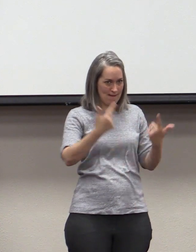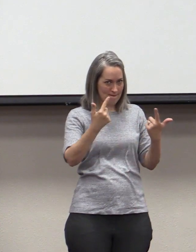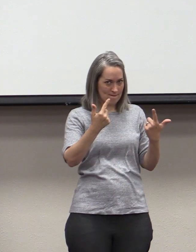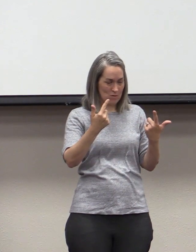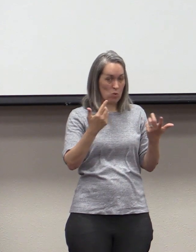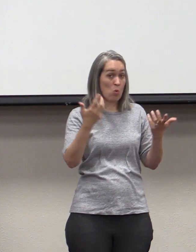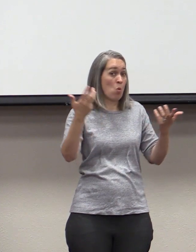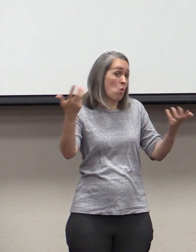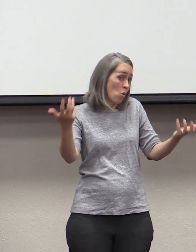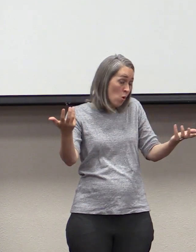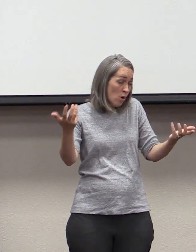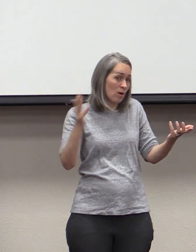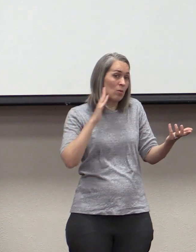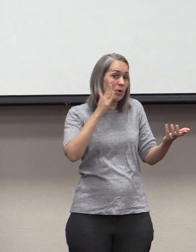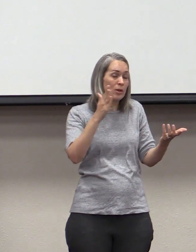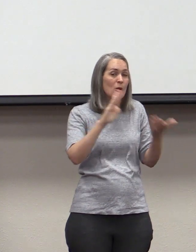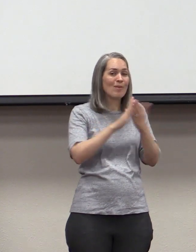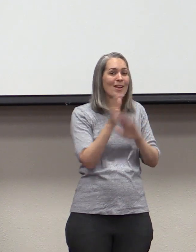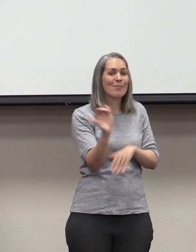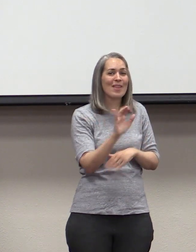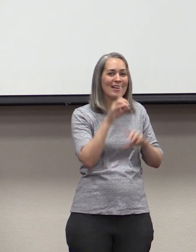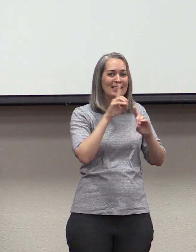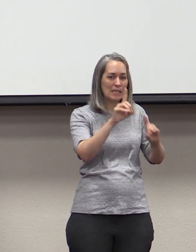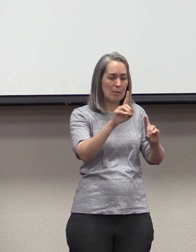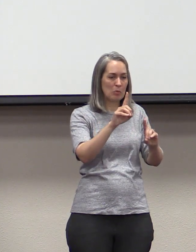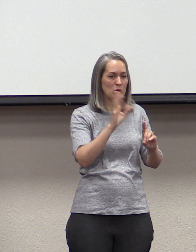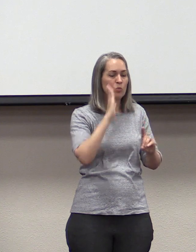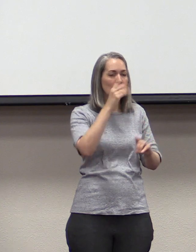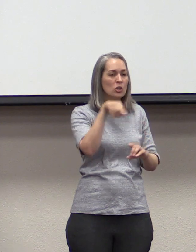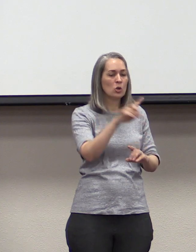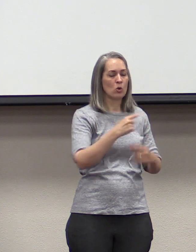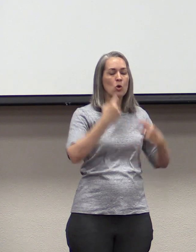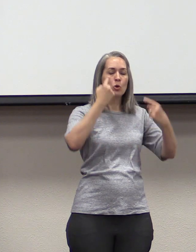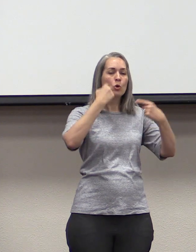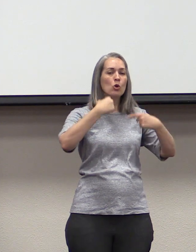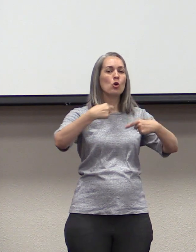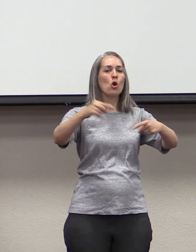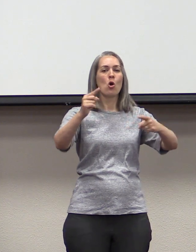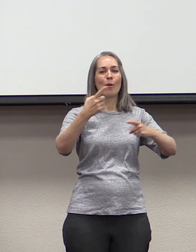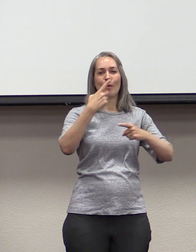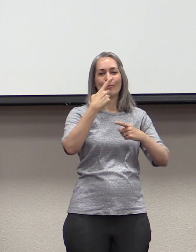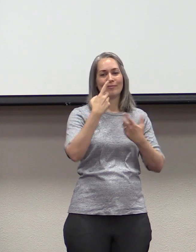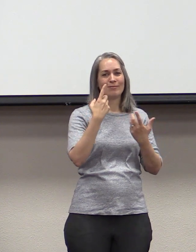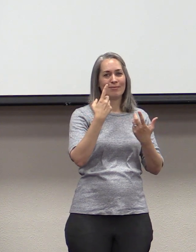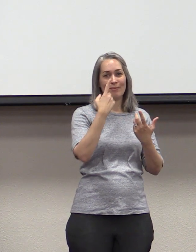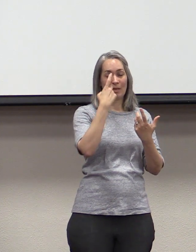Or, like the disciples, will you go with only a command from the Lord